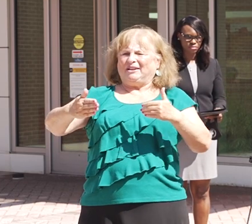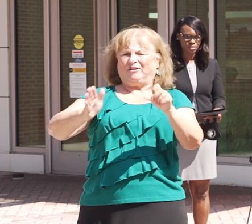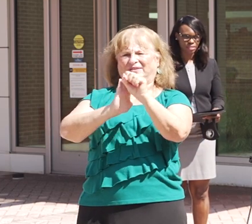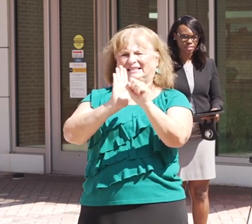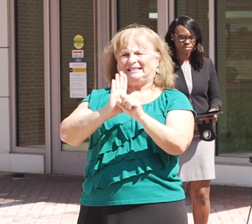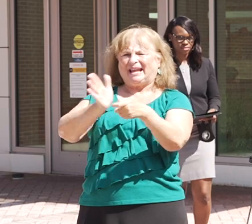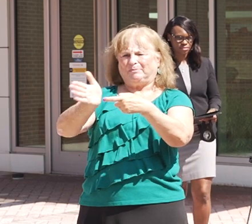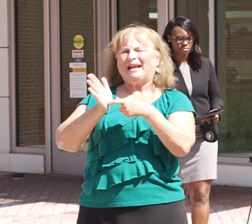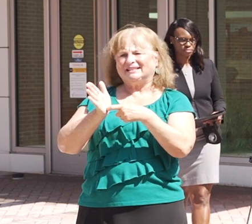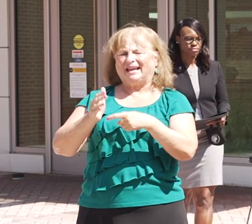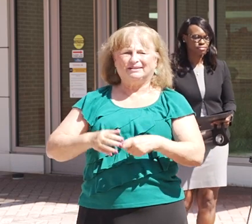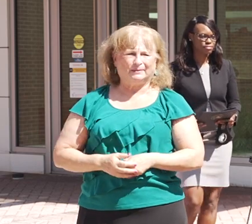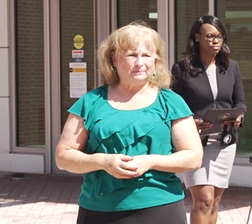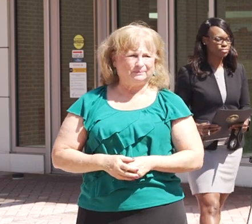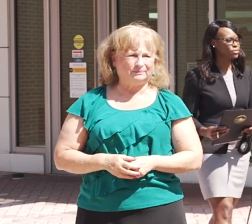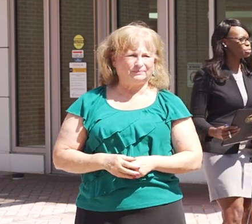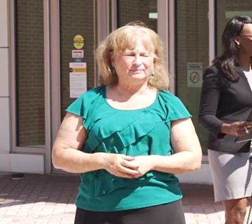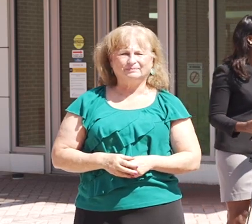mandate.